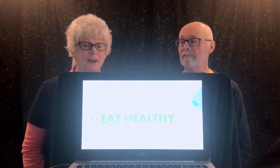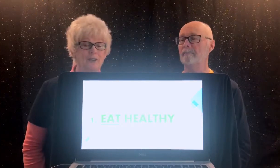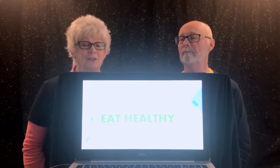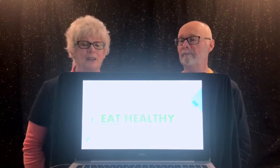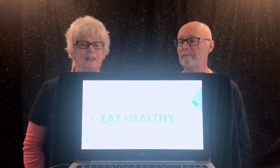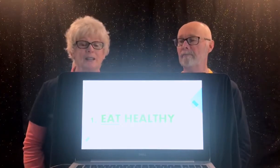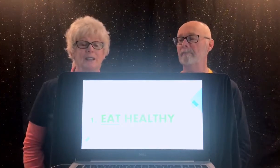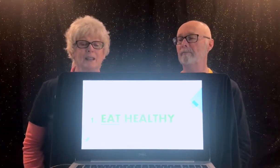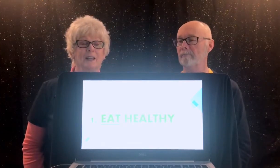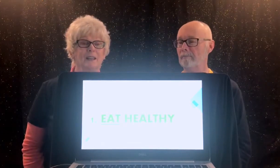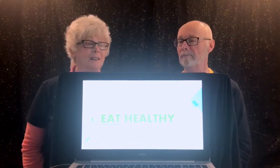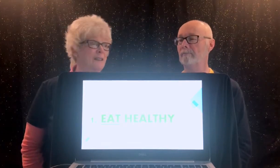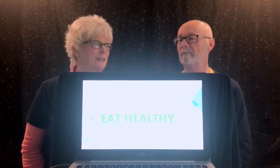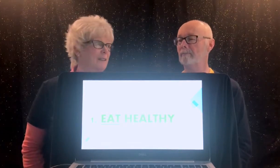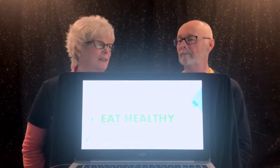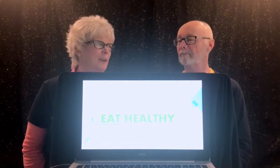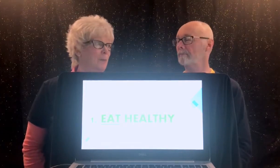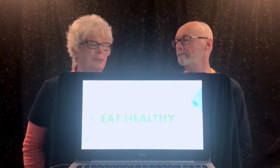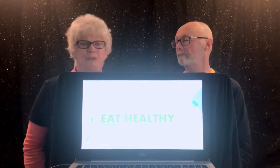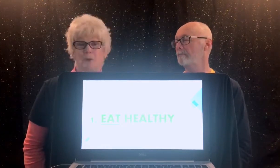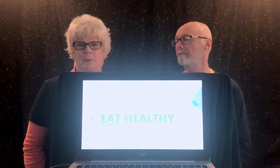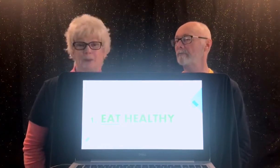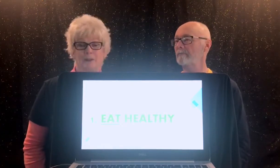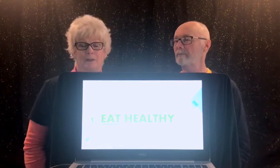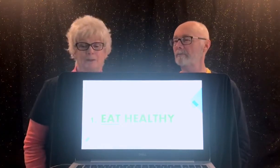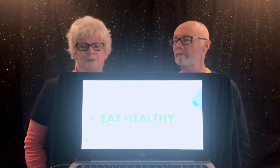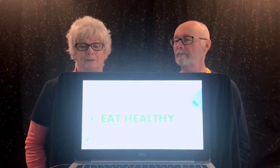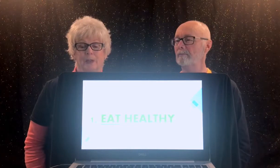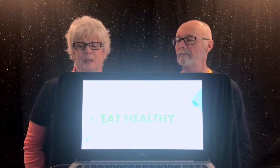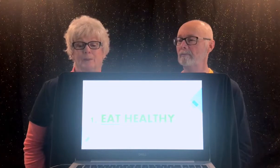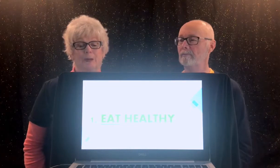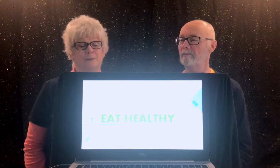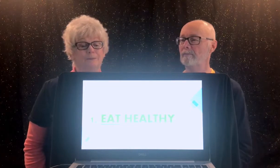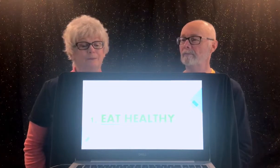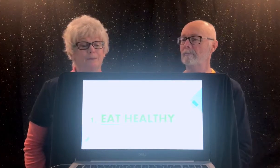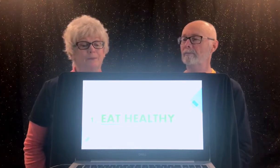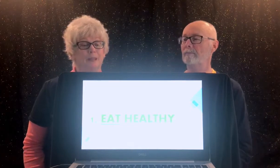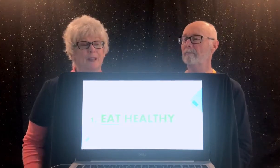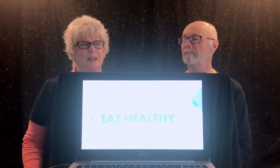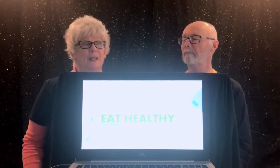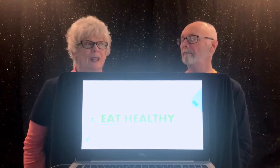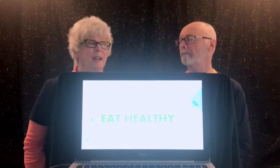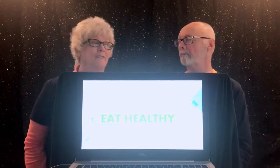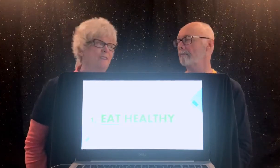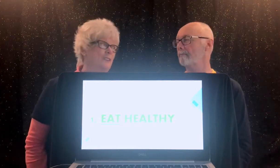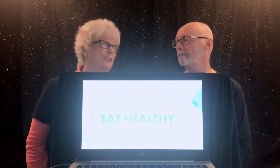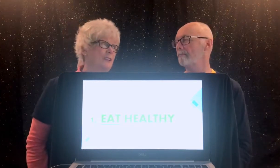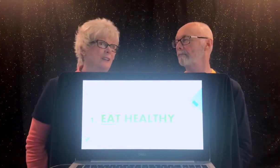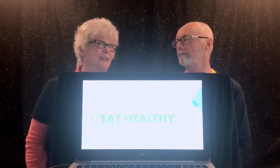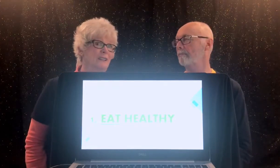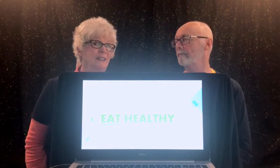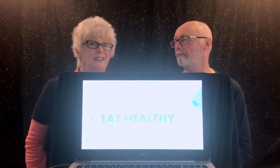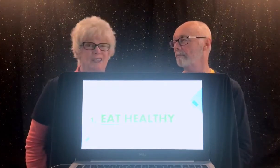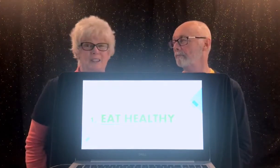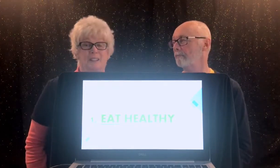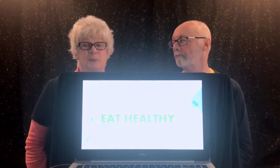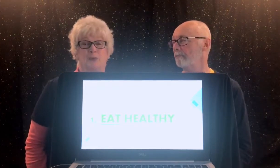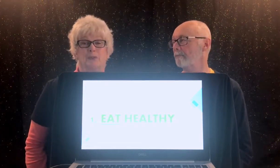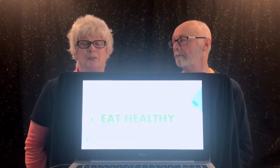heart, trying to help me feel better. But I figured that it's a proven